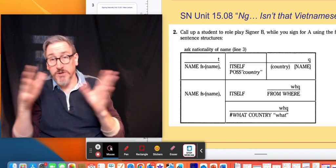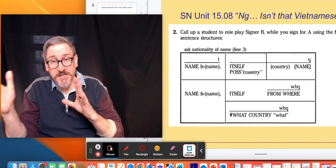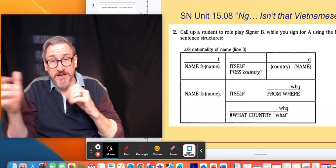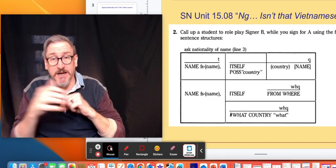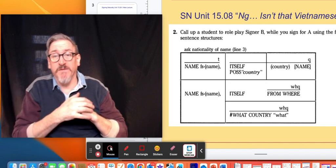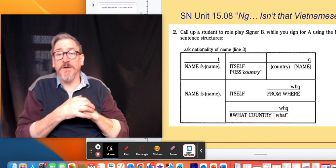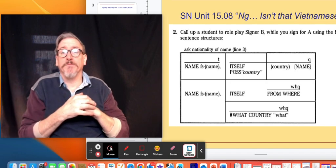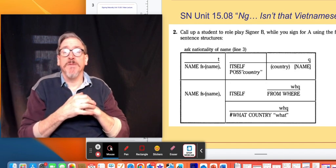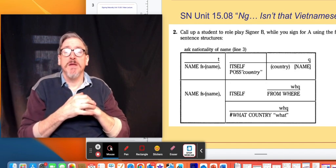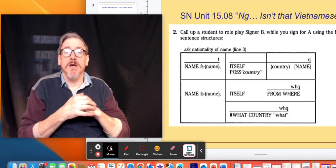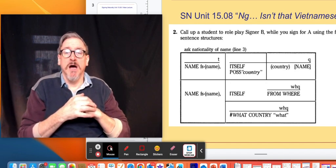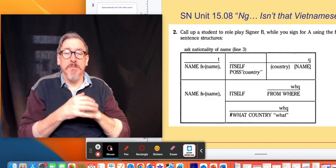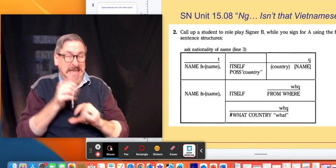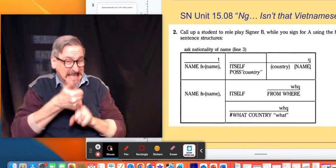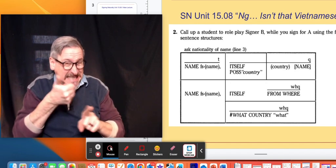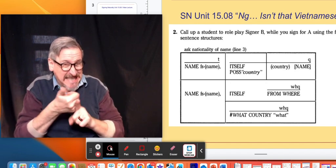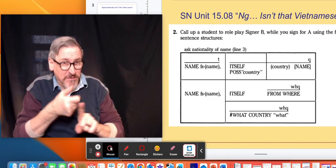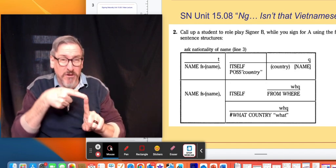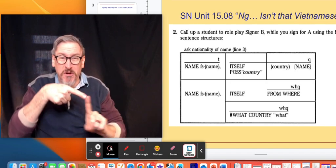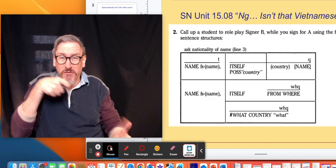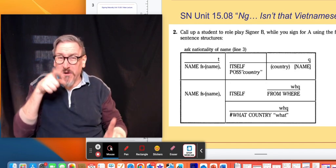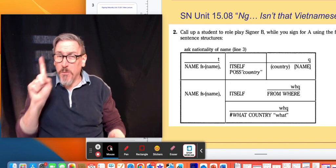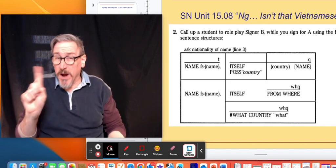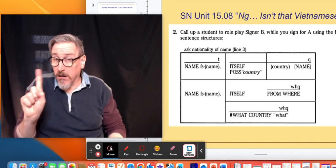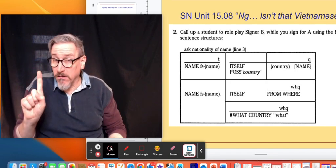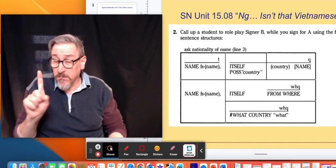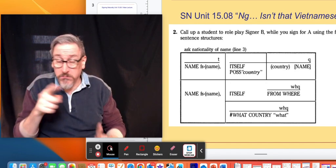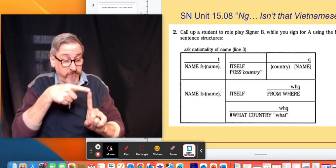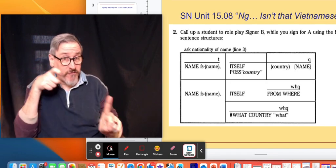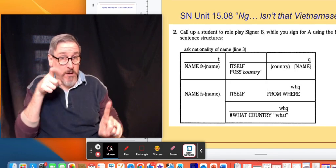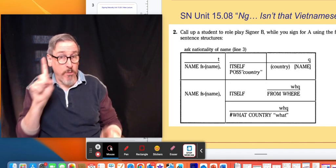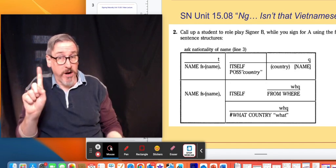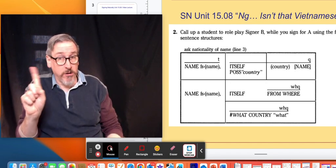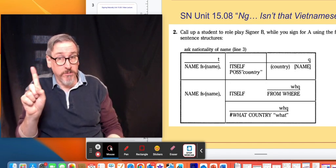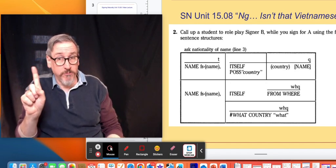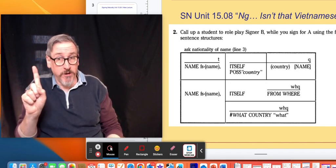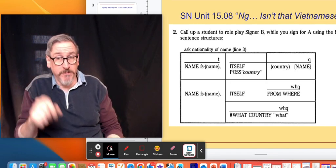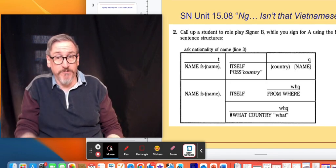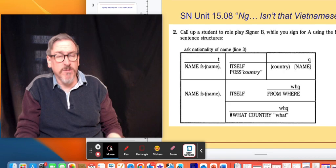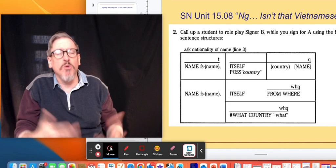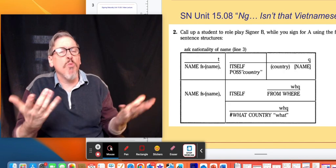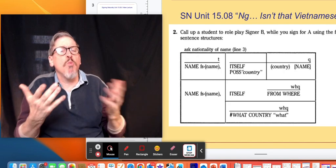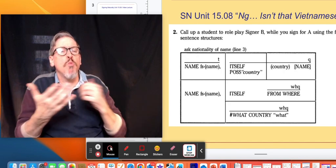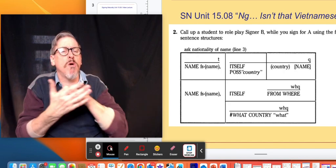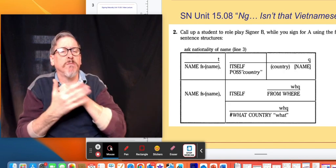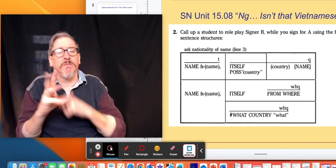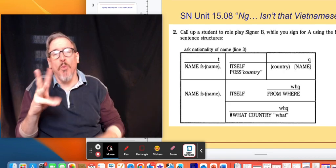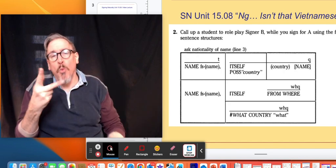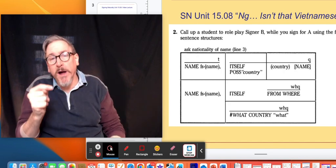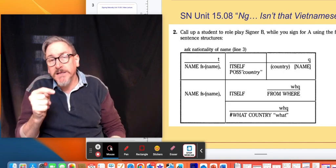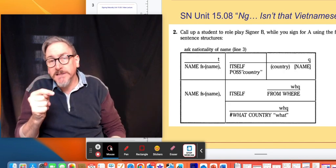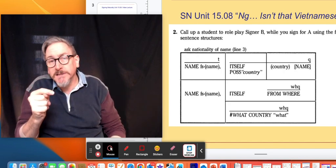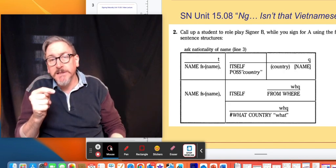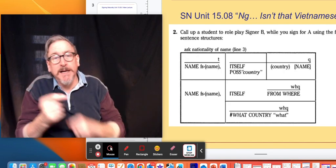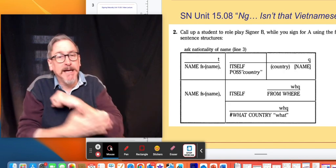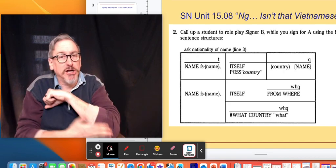country or sign the name of it. Itself, from where, right?